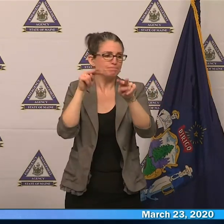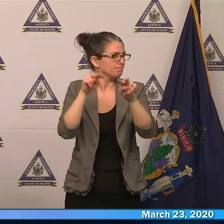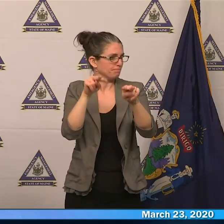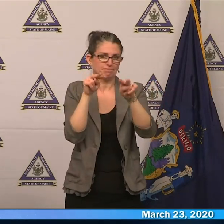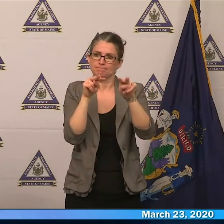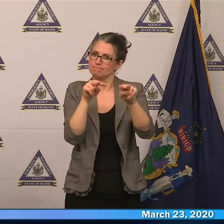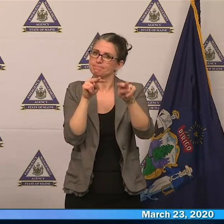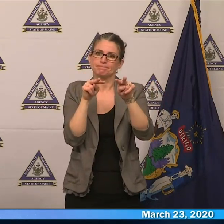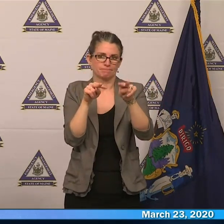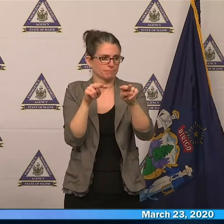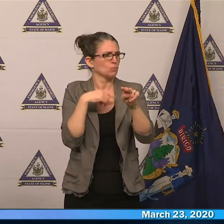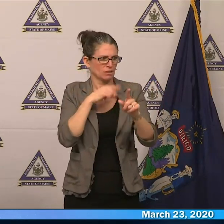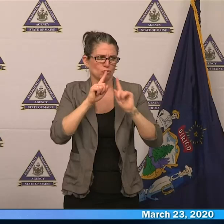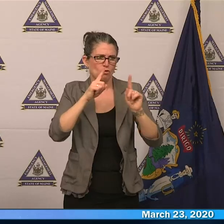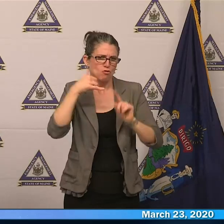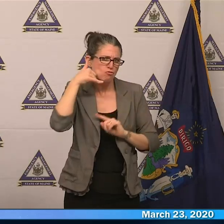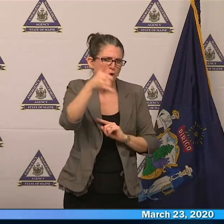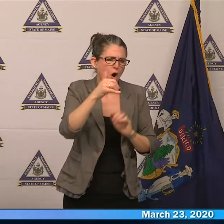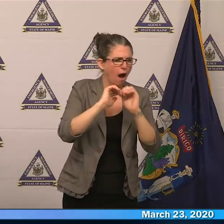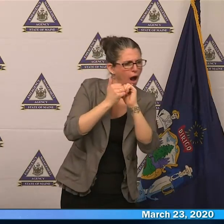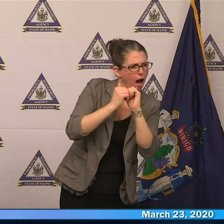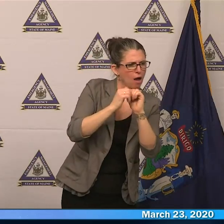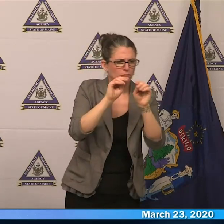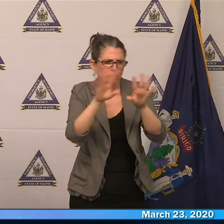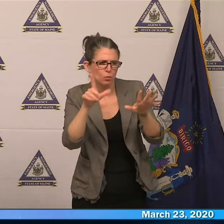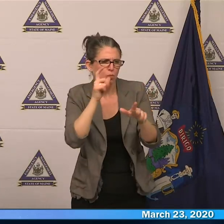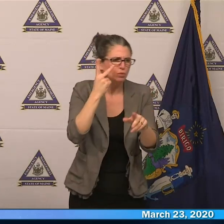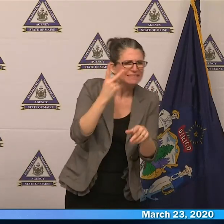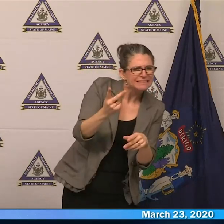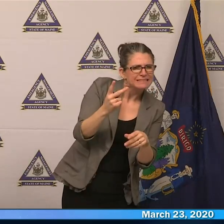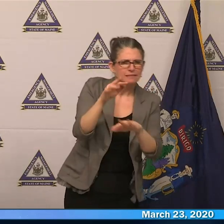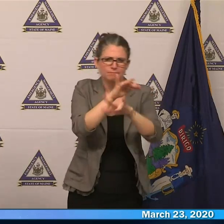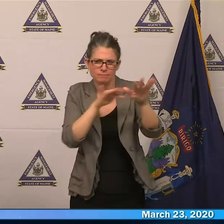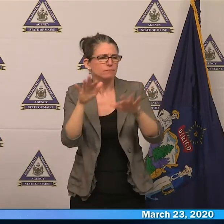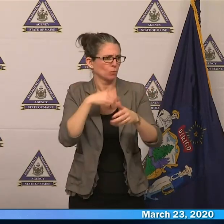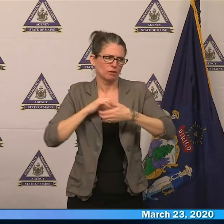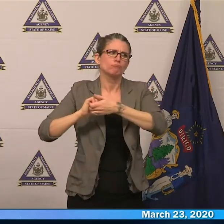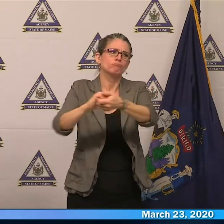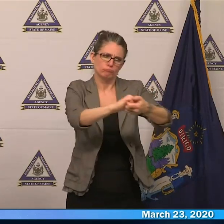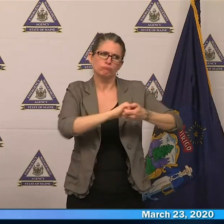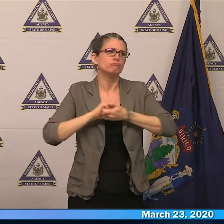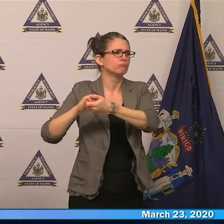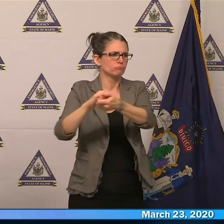to be and want to work and are continuing to work with Ocean View. I've actually asked